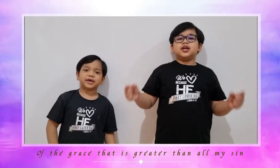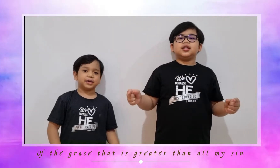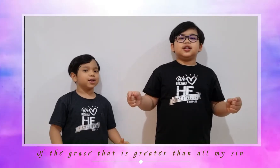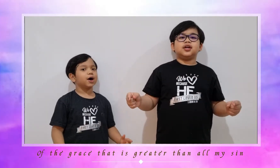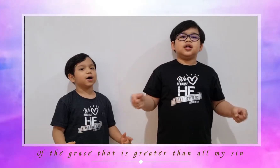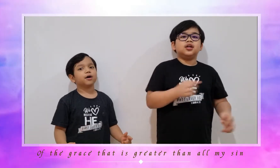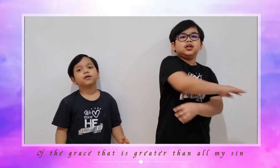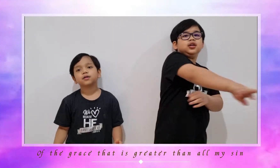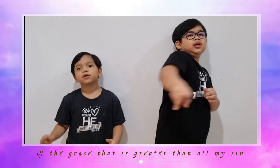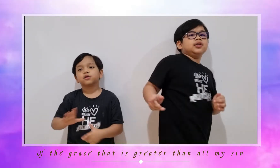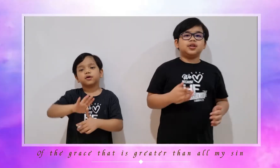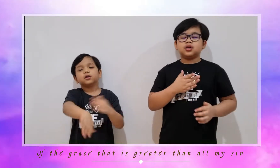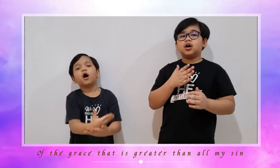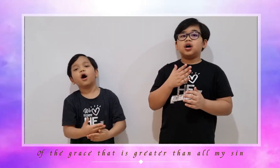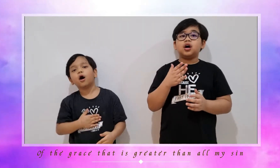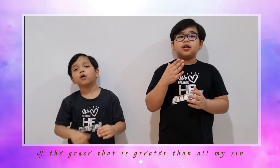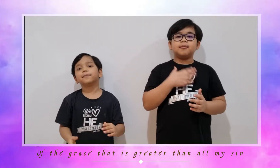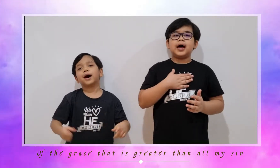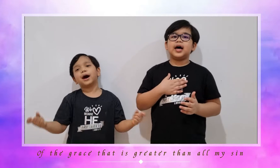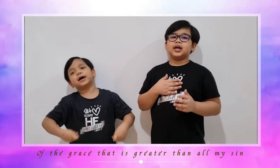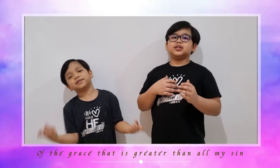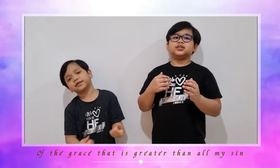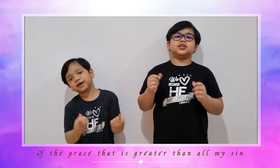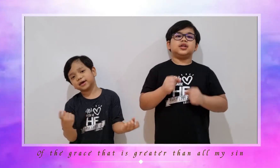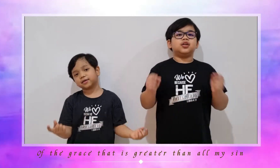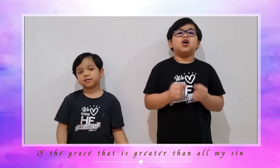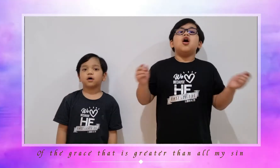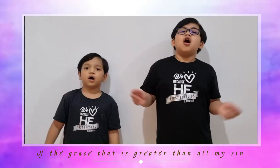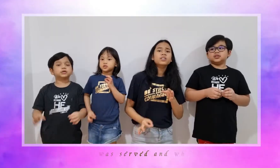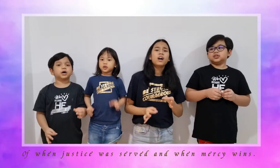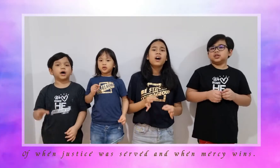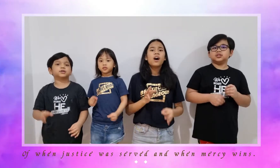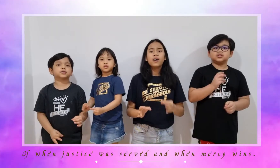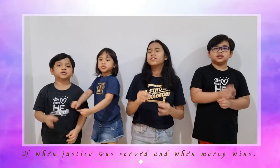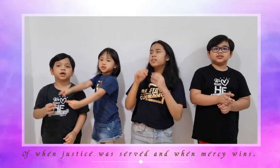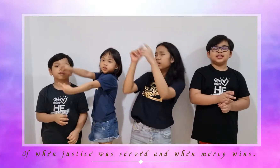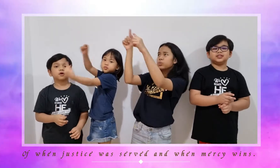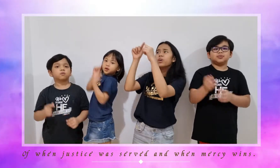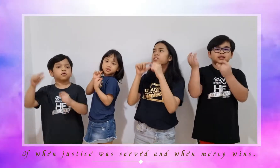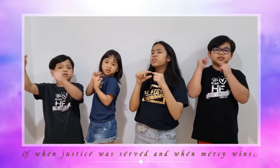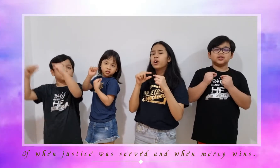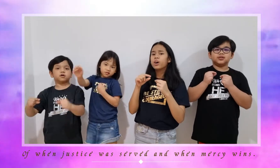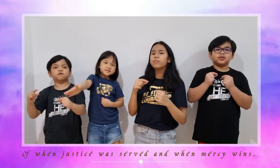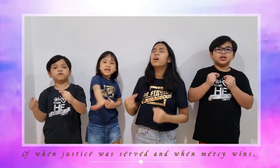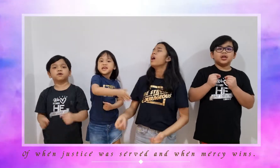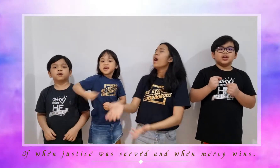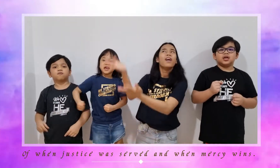greater Than all my sin Of when justice will serve